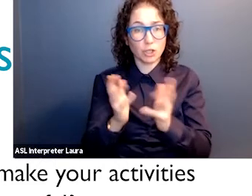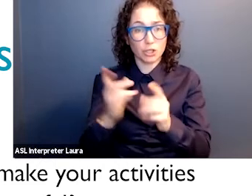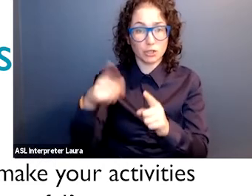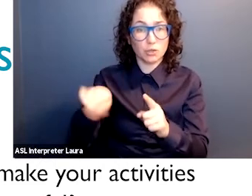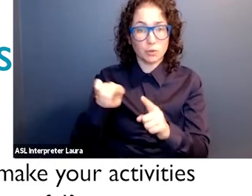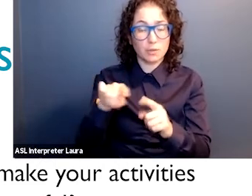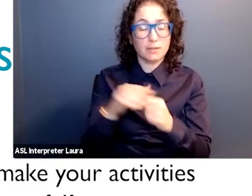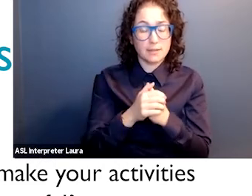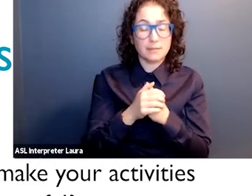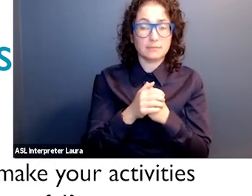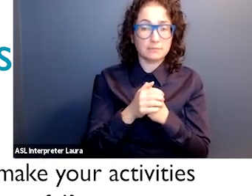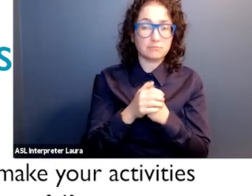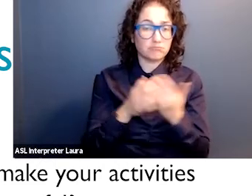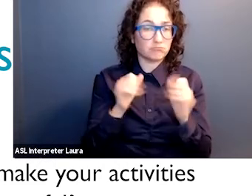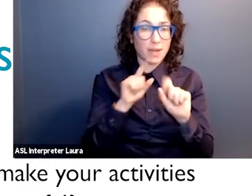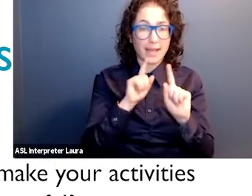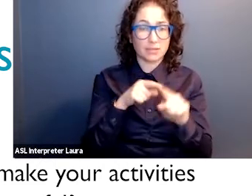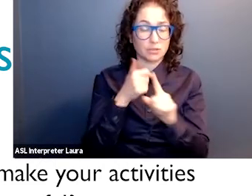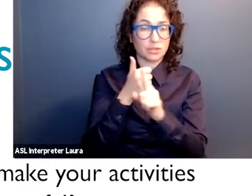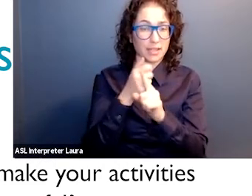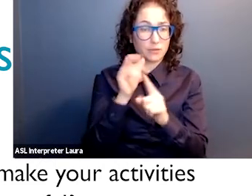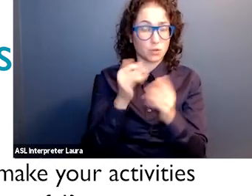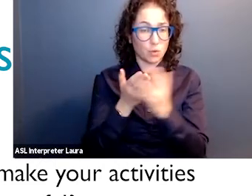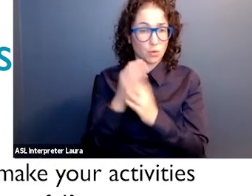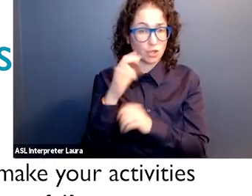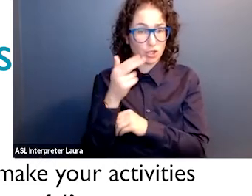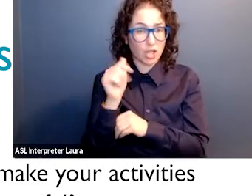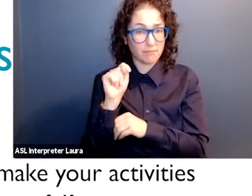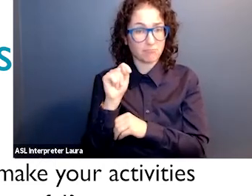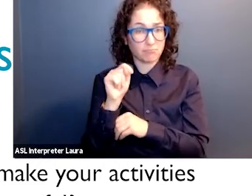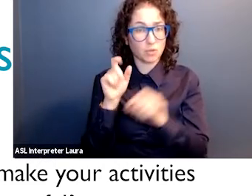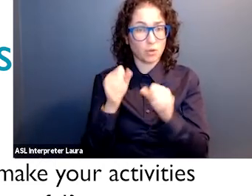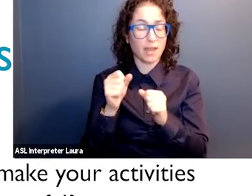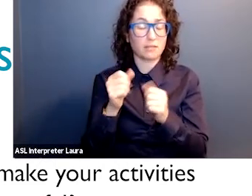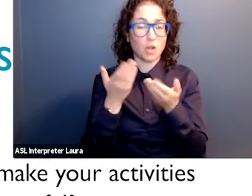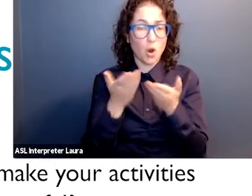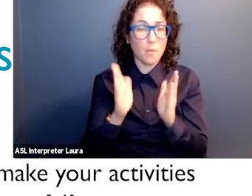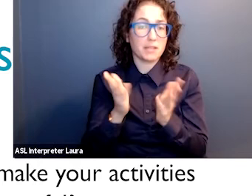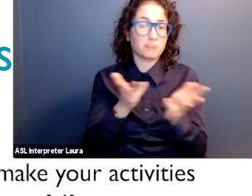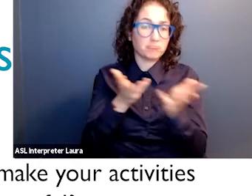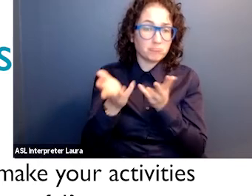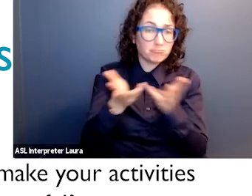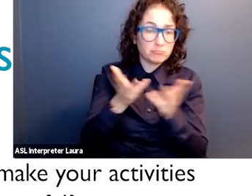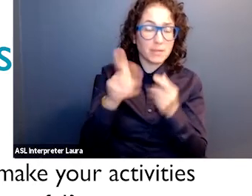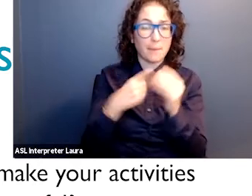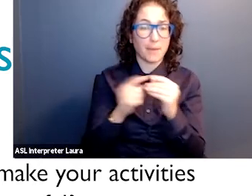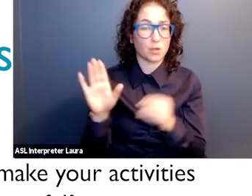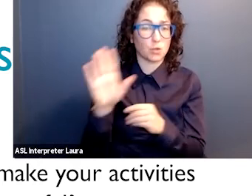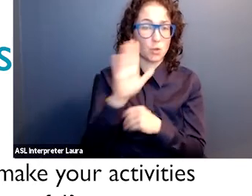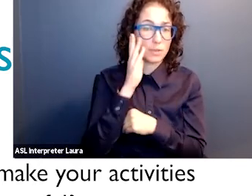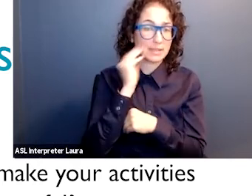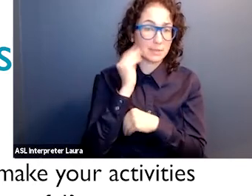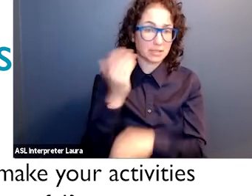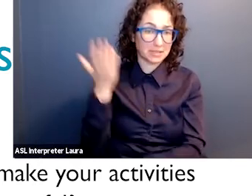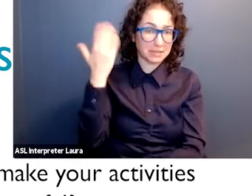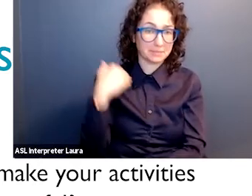to answer these questions through the chat and have an open and honest discussion about what your experiences have